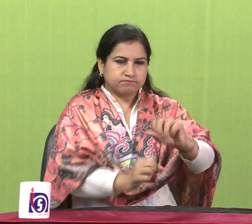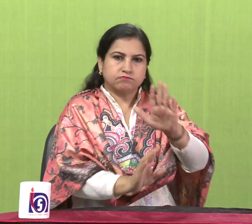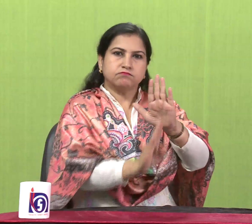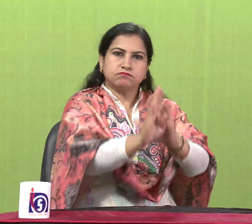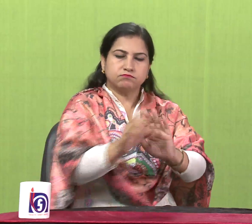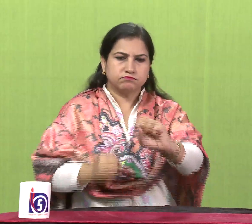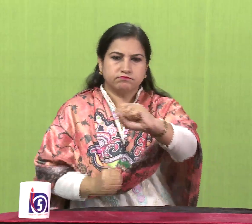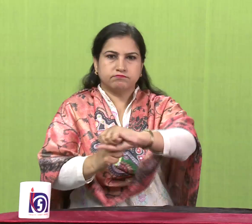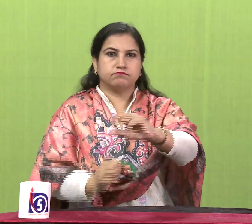since